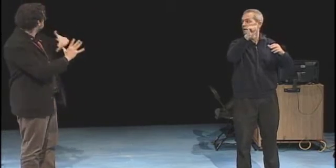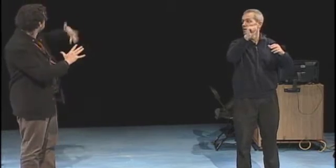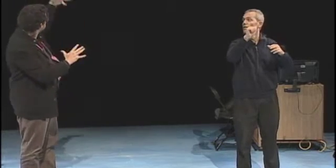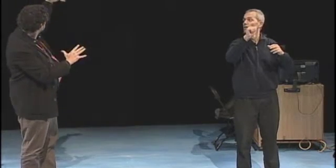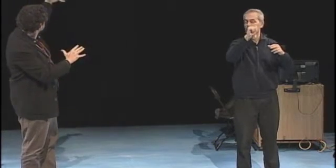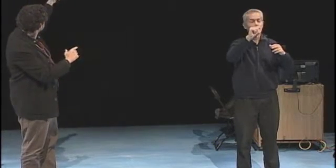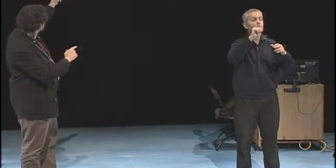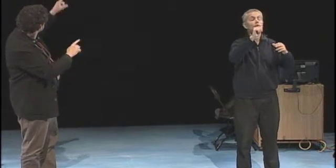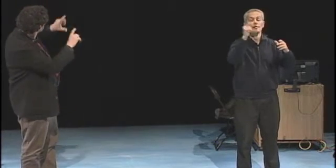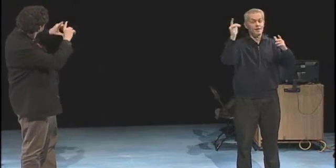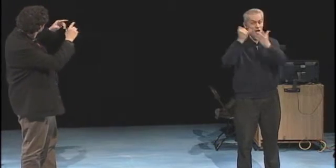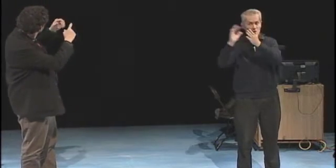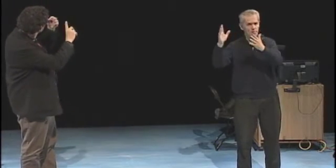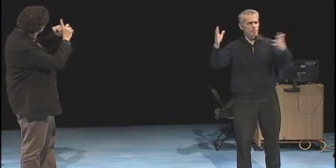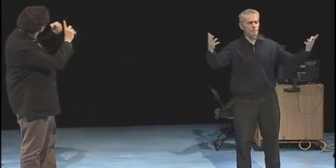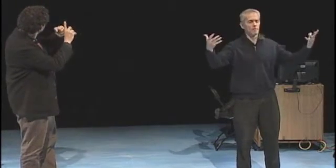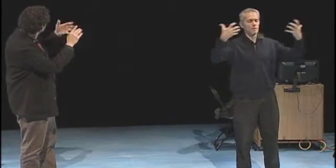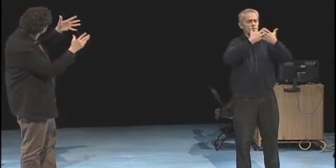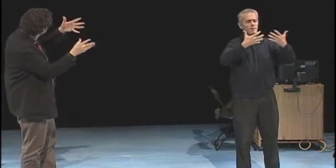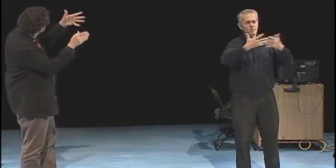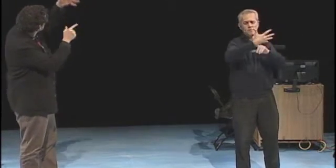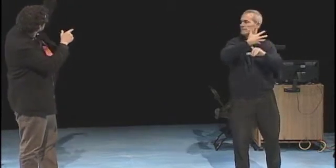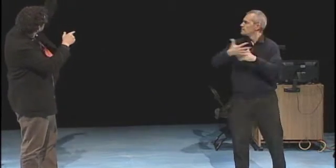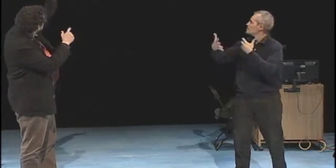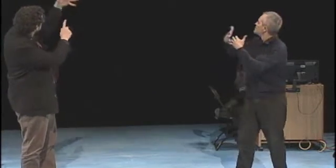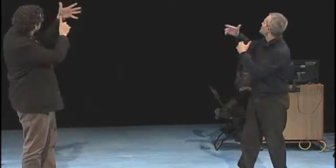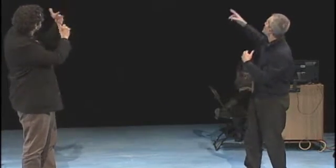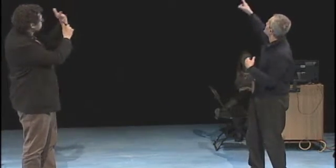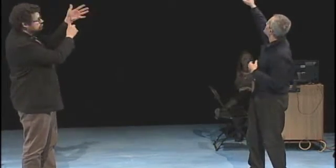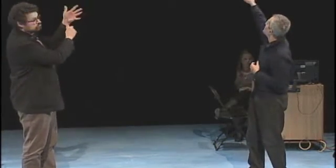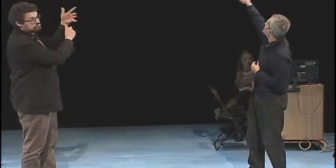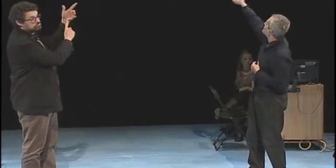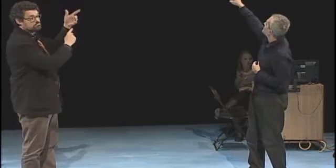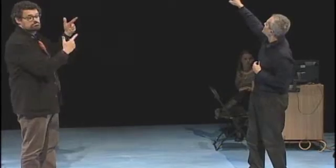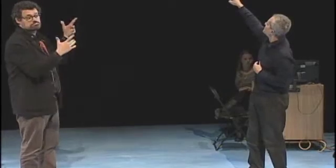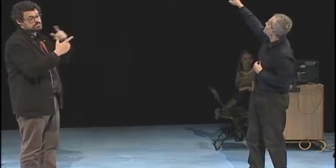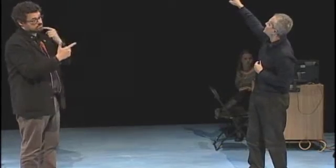This also relates to the idea of Devia,